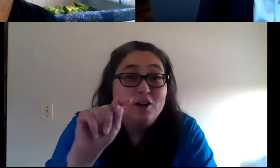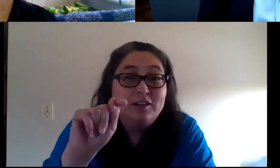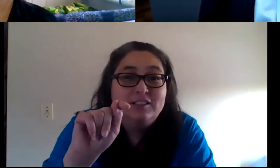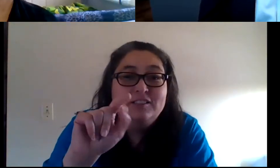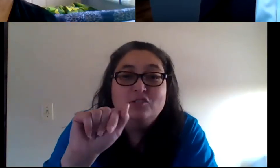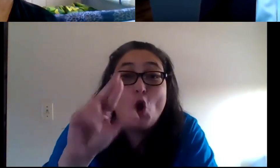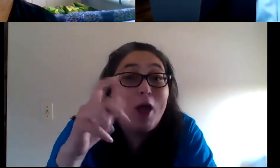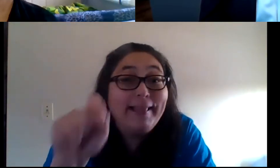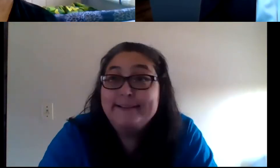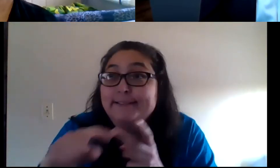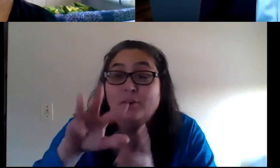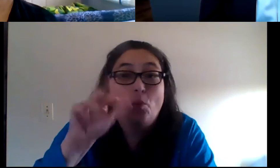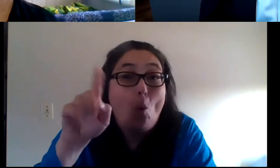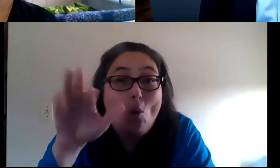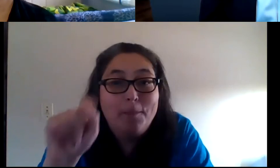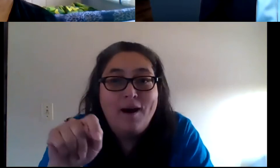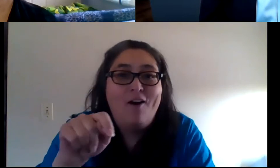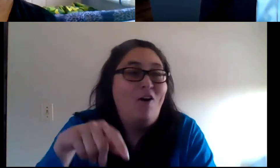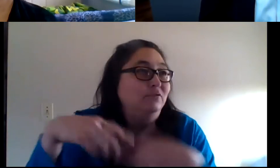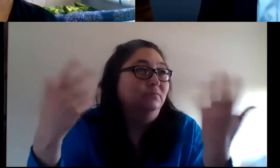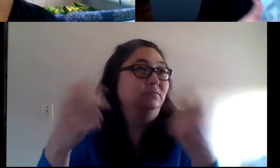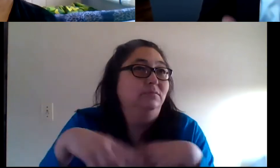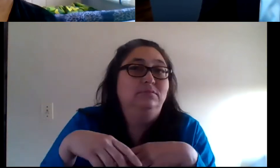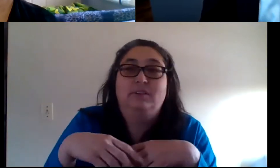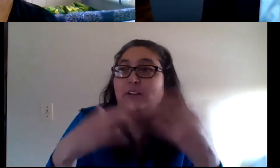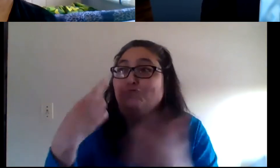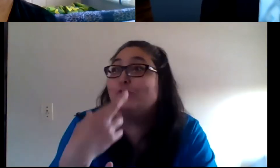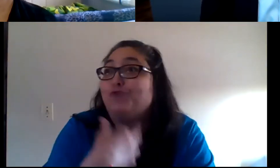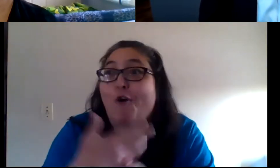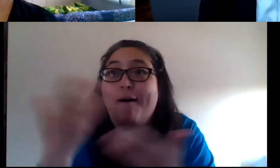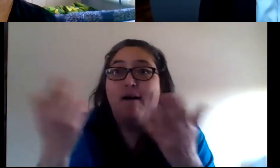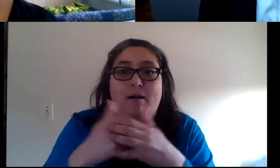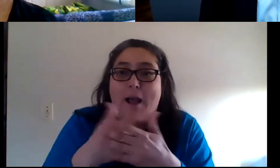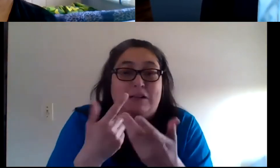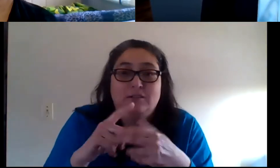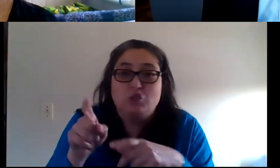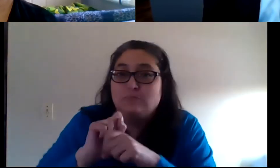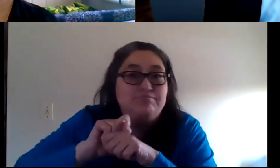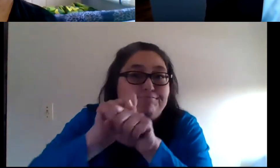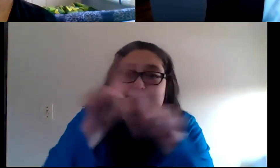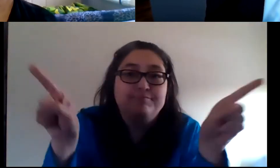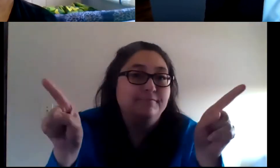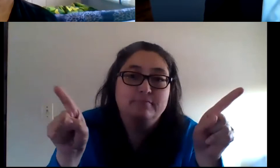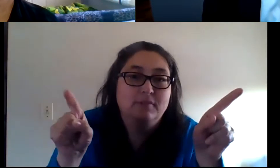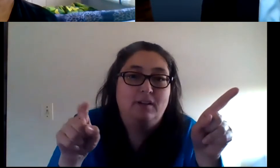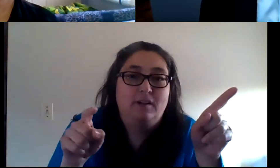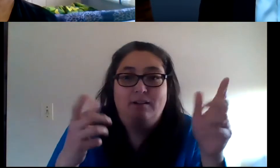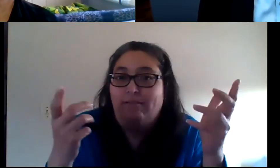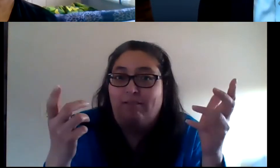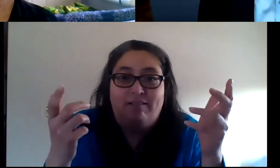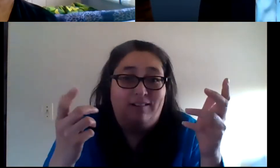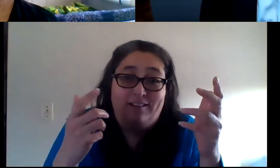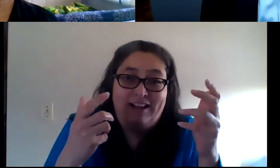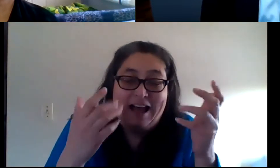You know, just send them out, you know, just sort of, you know, just target all, you know, Walmart, Target, just send them out to anybody randomly. Restaurants, Applebee's, just send